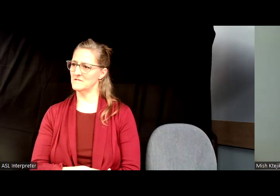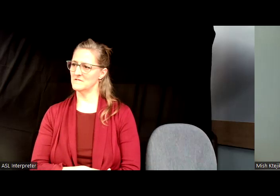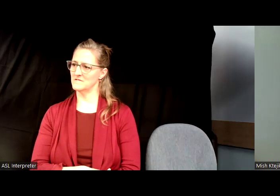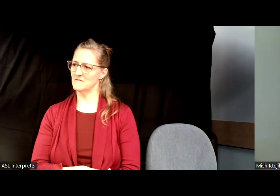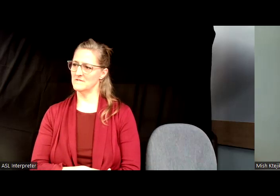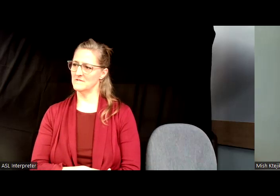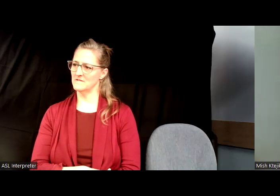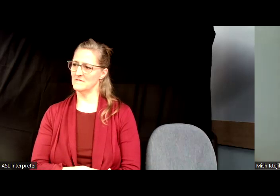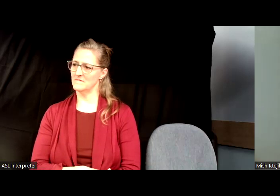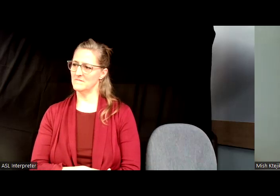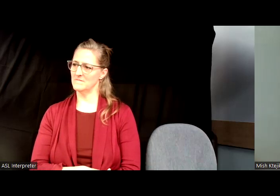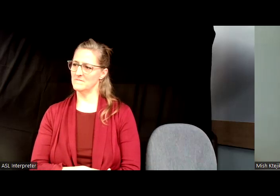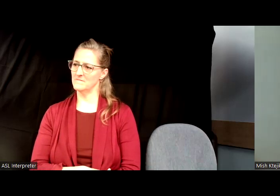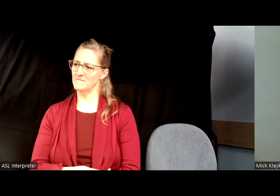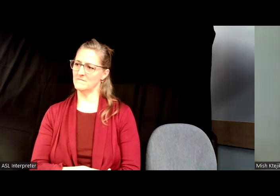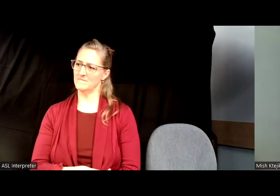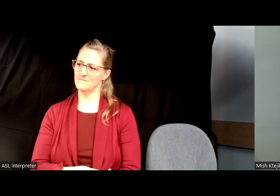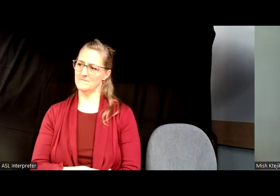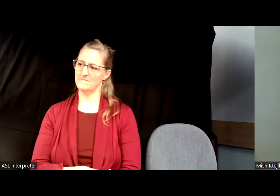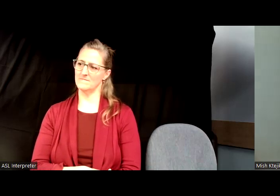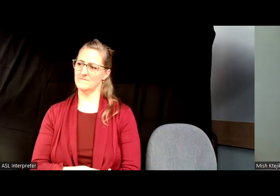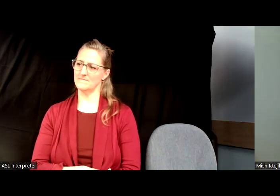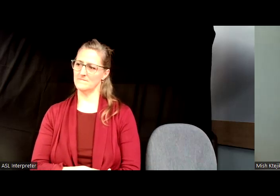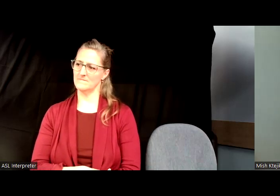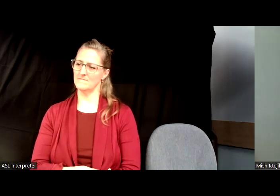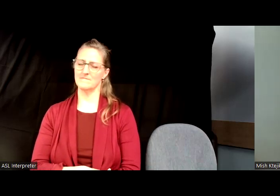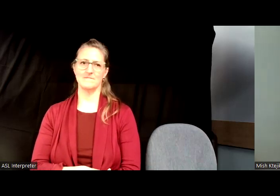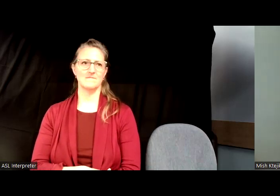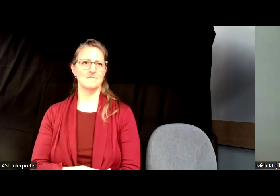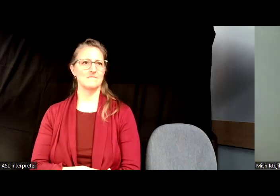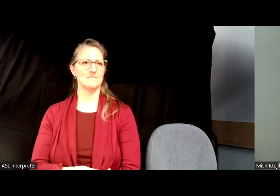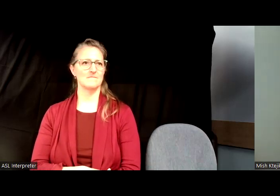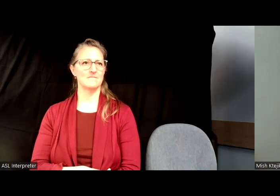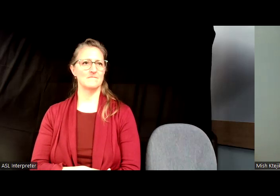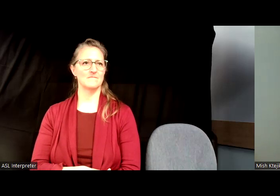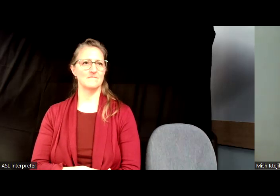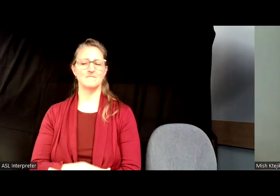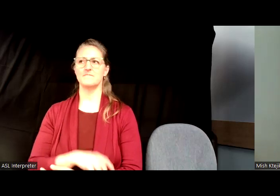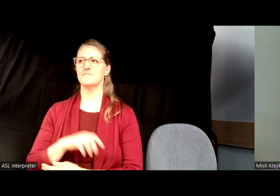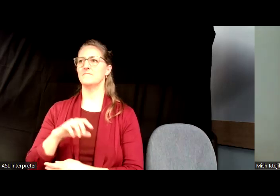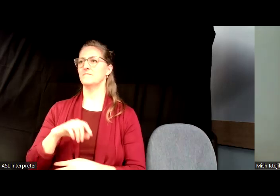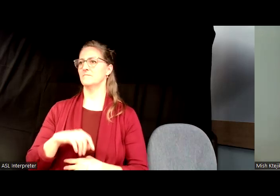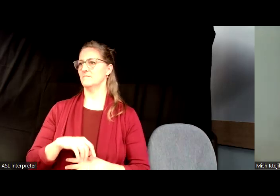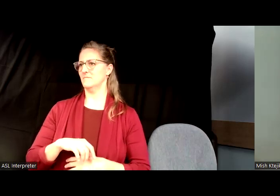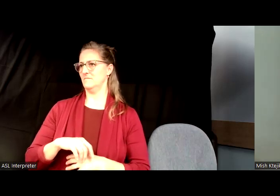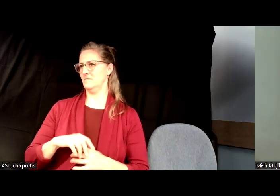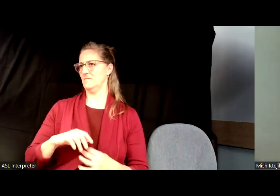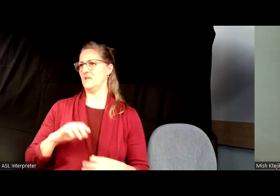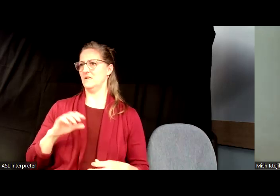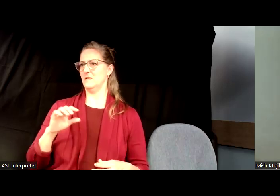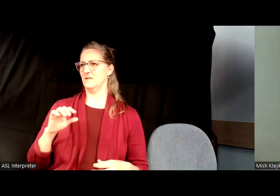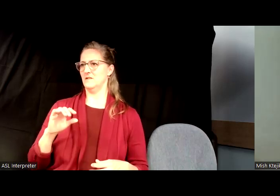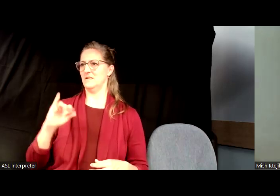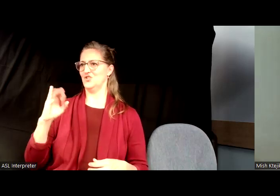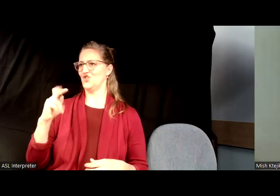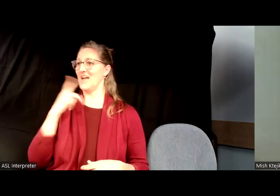How that was decided? You know, who's staying for 1 year? What positions have what terms? I don't remember that discussion at